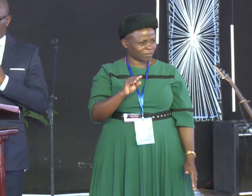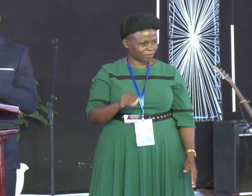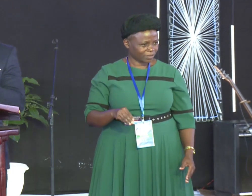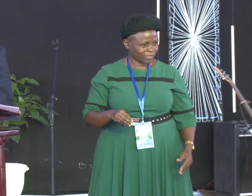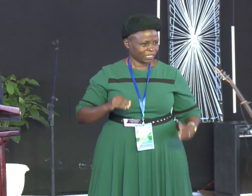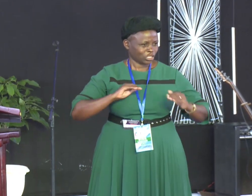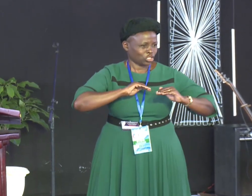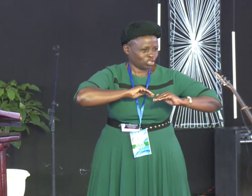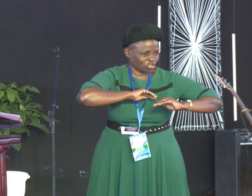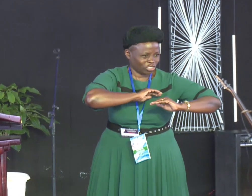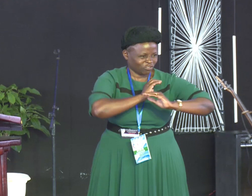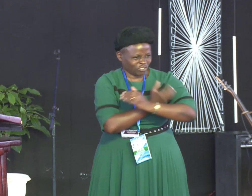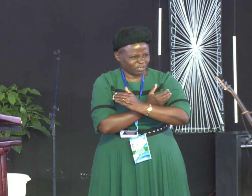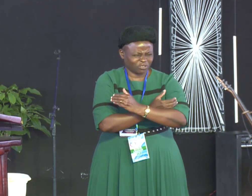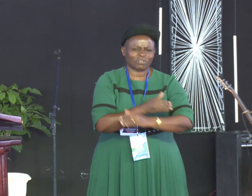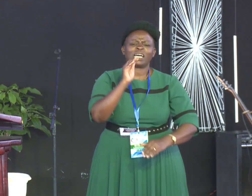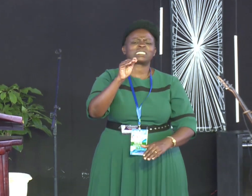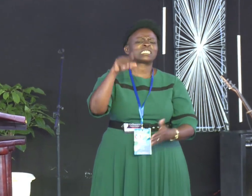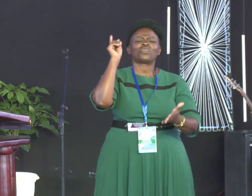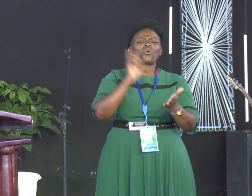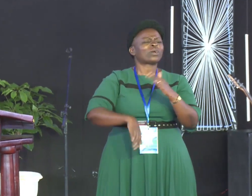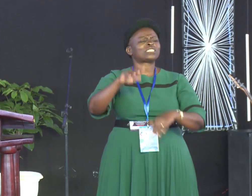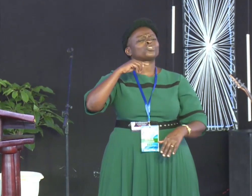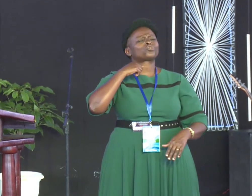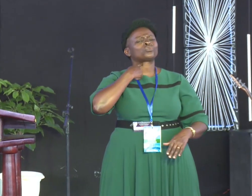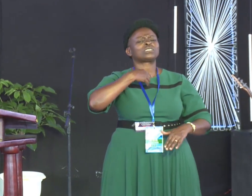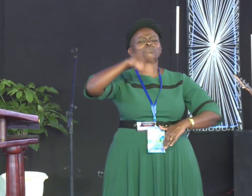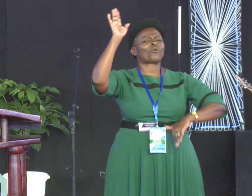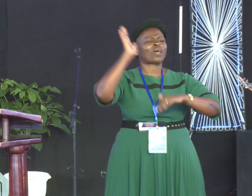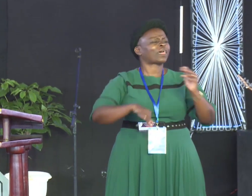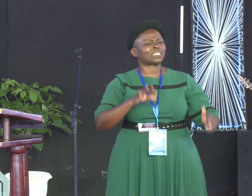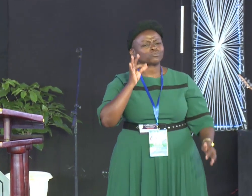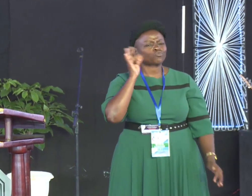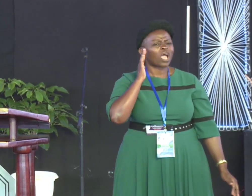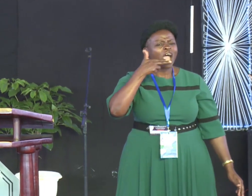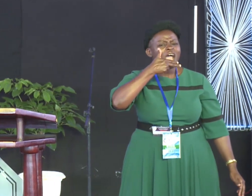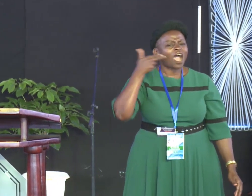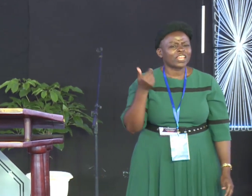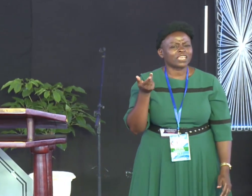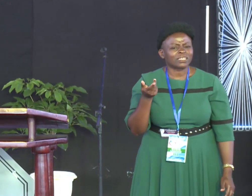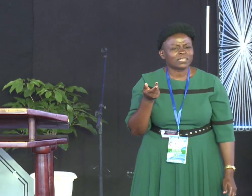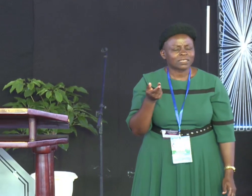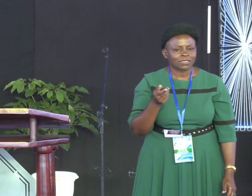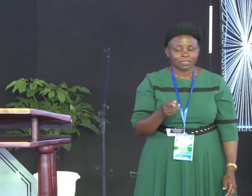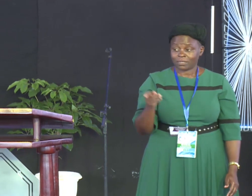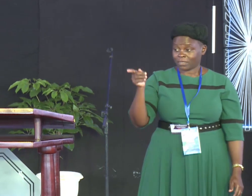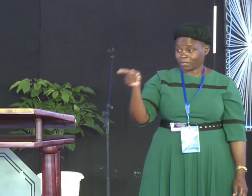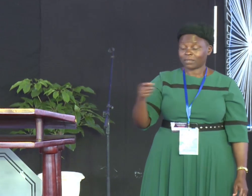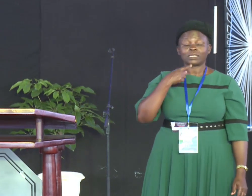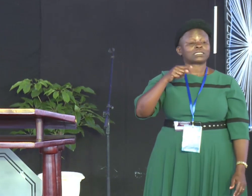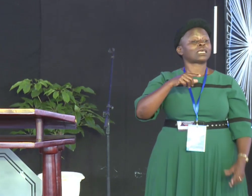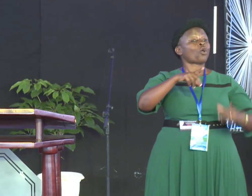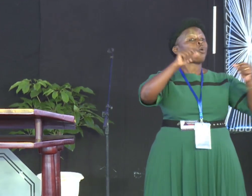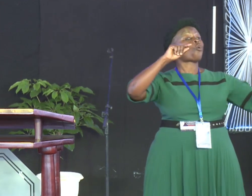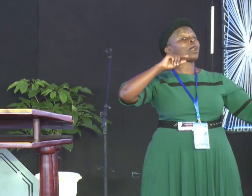Yabagamba chechi woma kusinga mbisi gwenjuki. He asked the Philistines, what is sweeter than honey? Katumwandisa tugamba nti ekigambo kya Katonda. So the